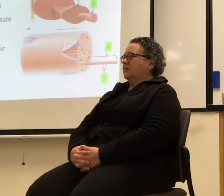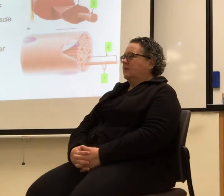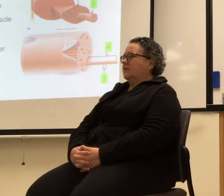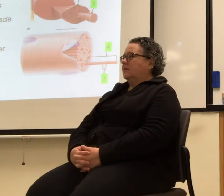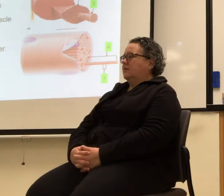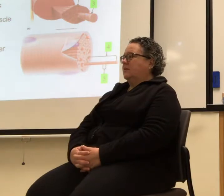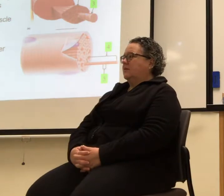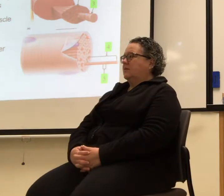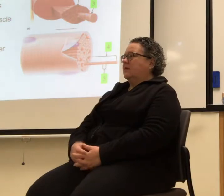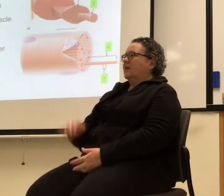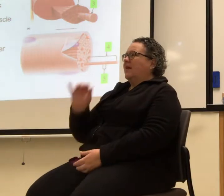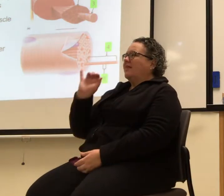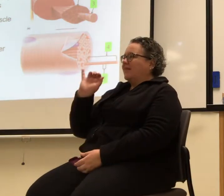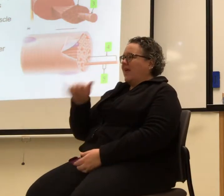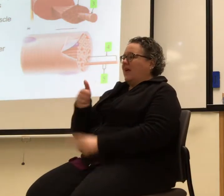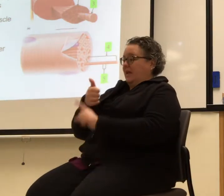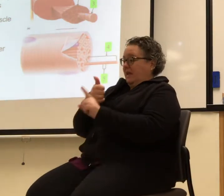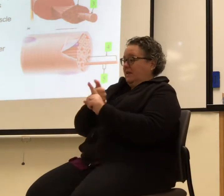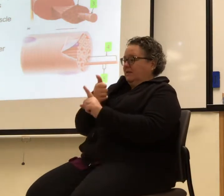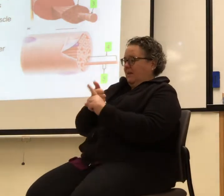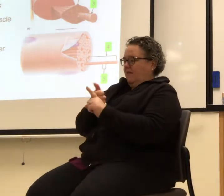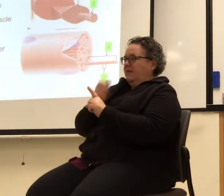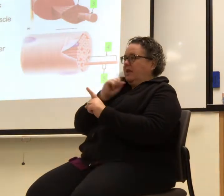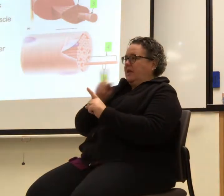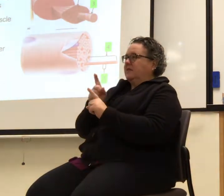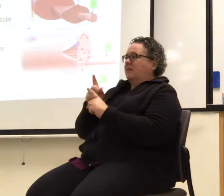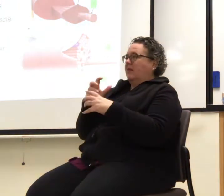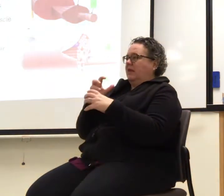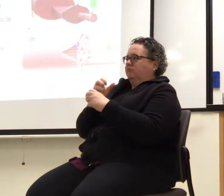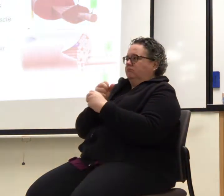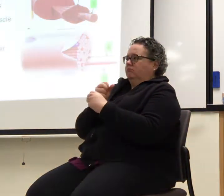It's the contractile proteins.